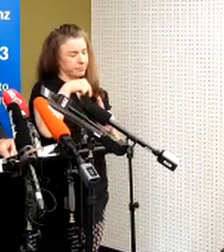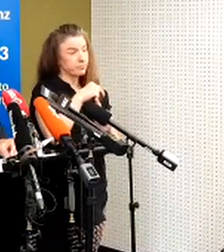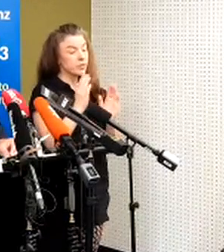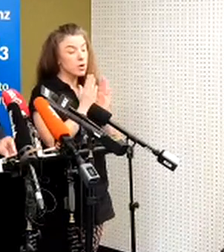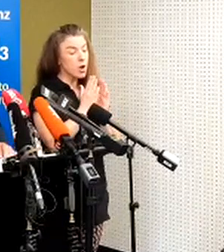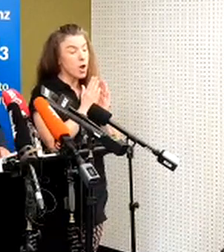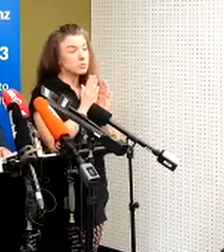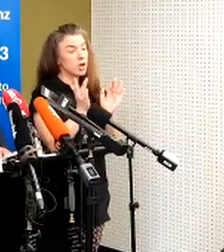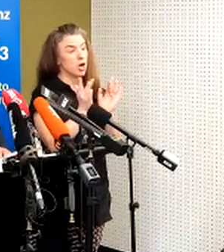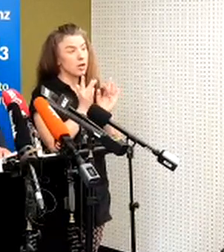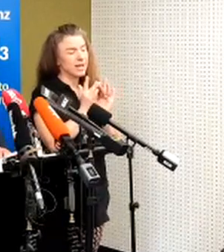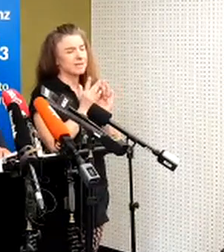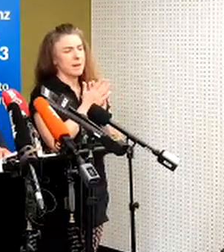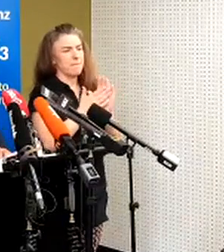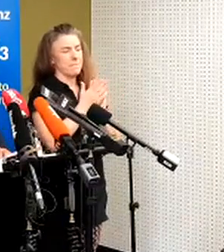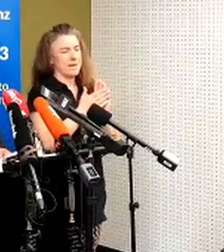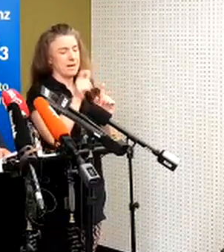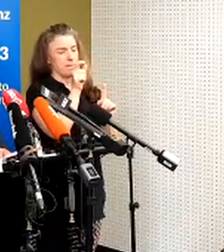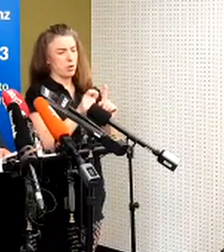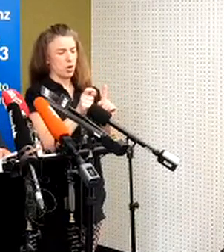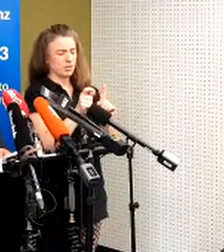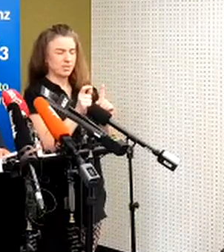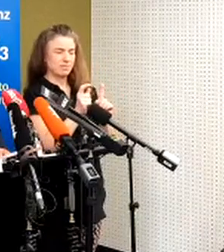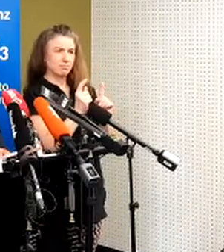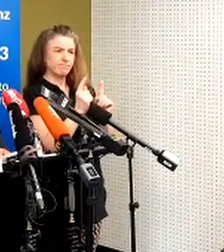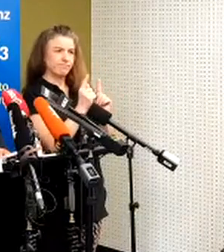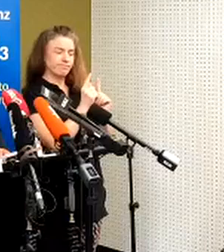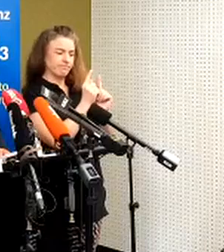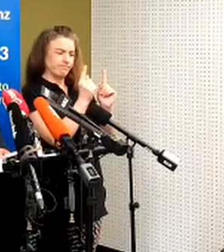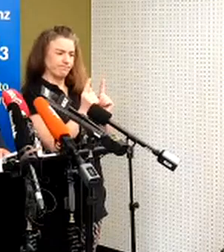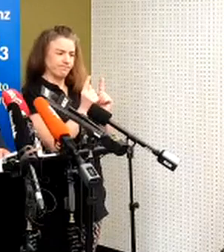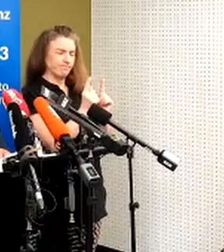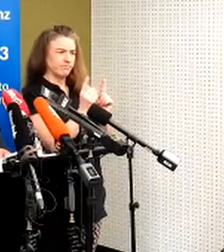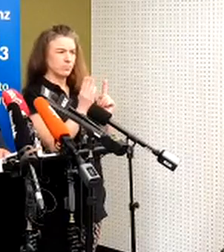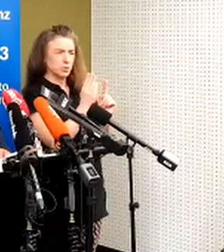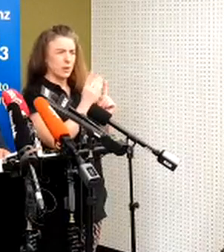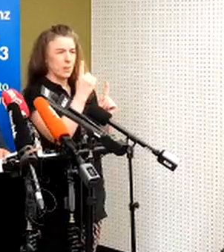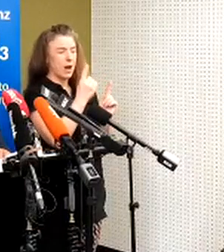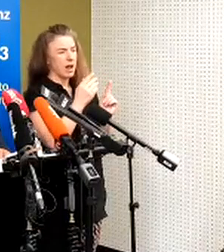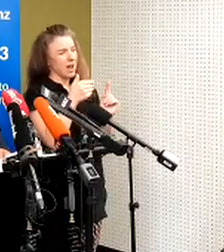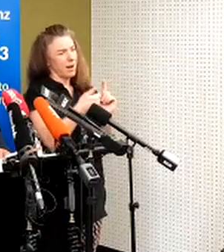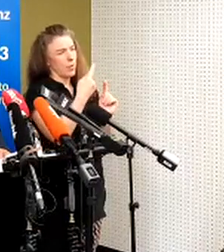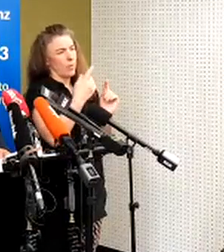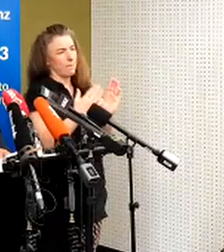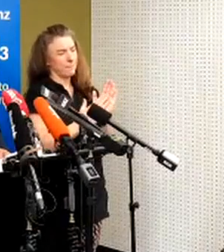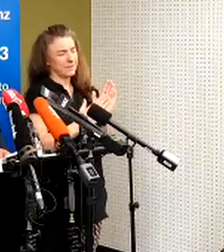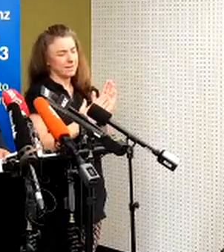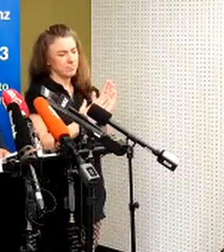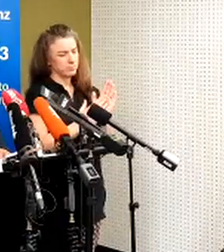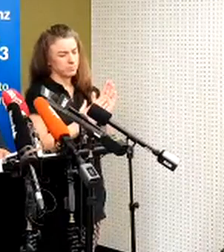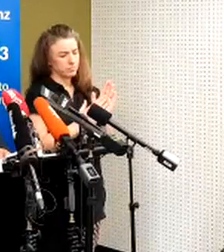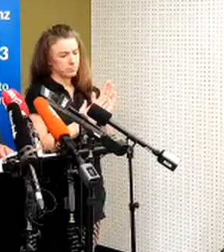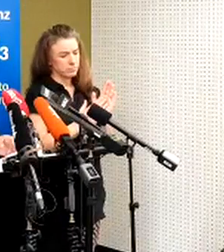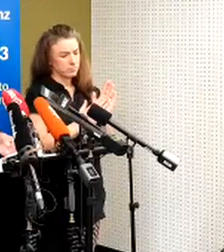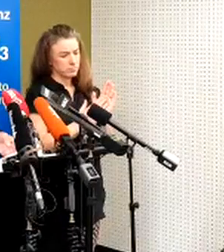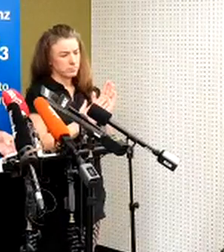close contacts involve a situation where someone comes into close proximity with someone, which is regarded